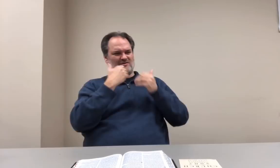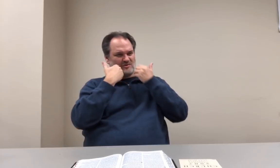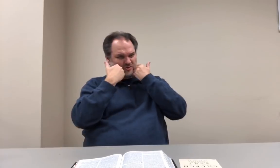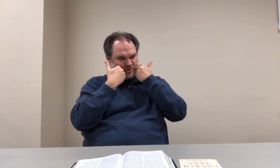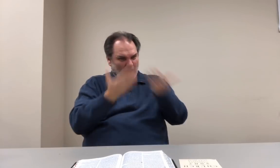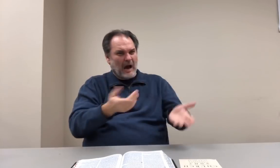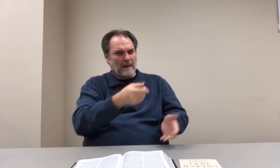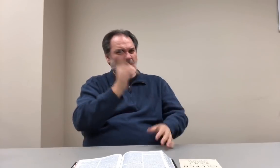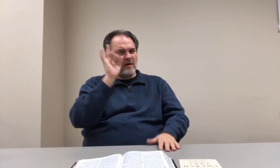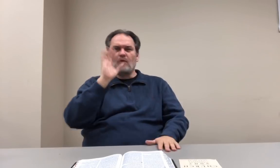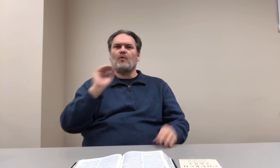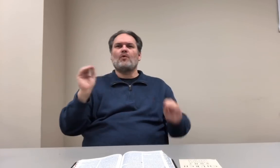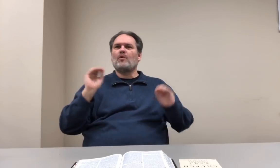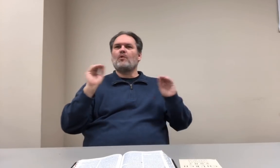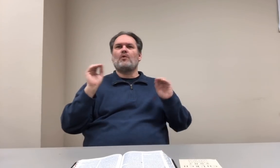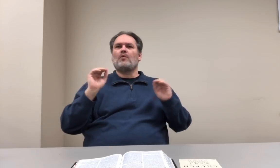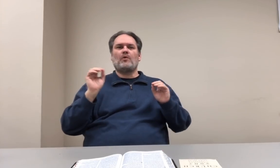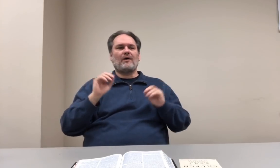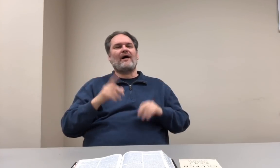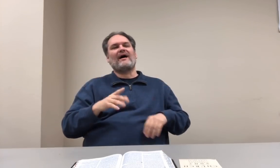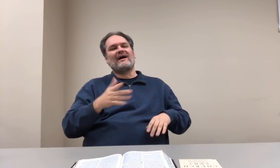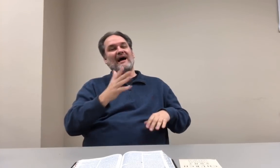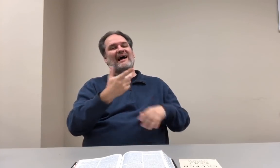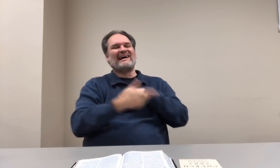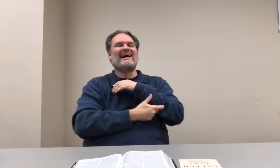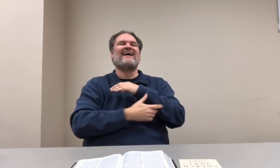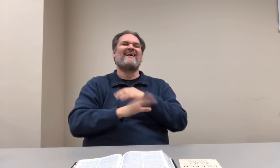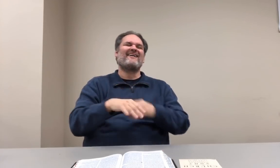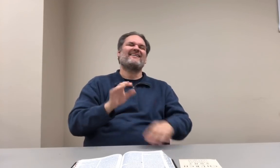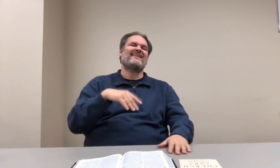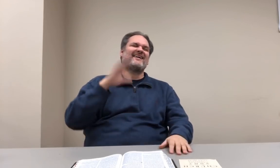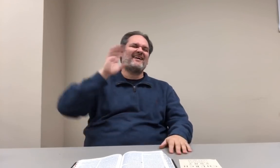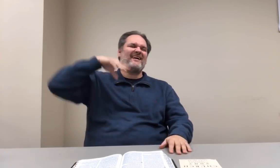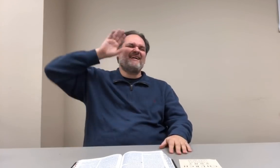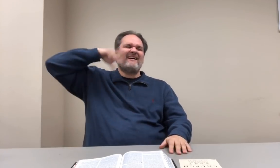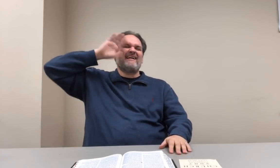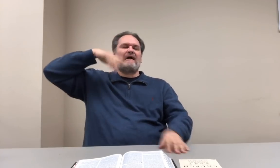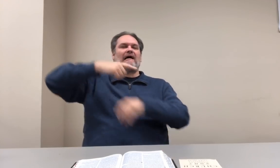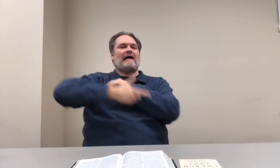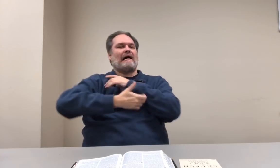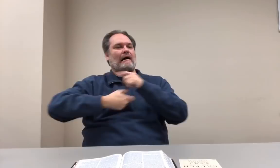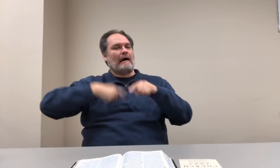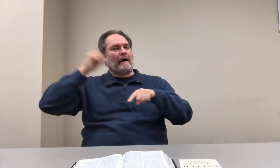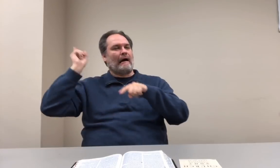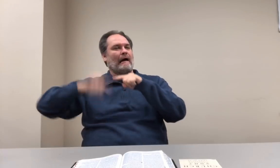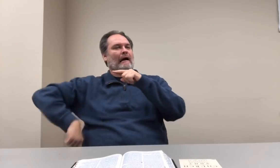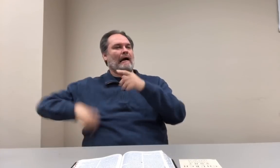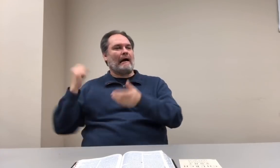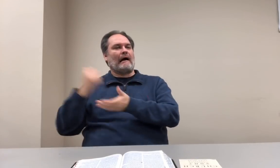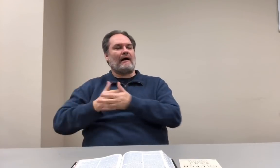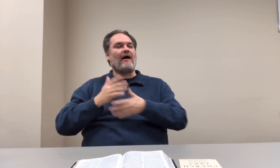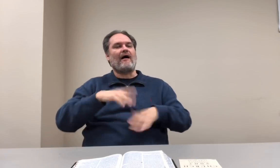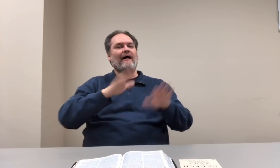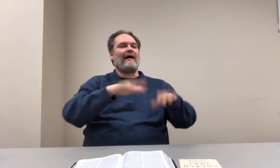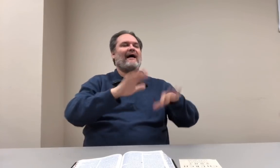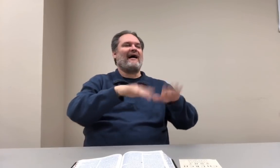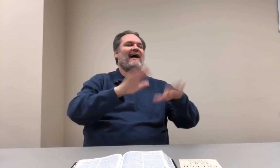Furthermore than that, you know, God is not just a being. We have being as humans. We are human beings.